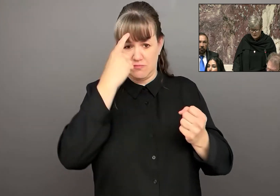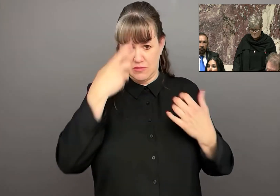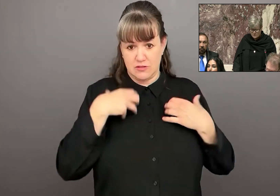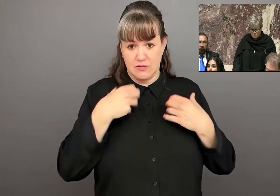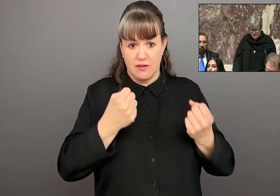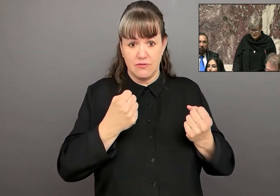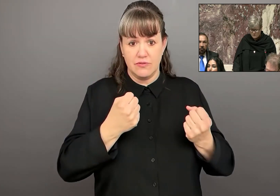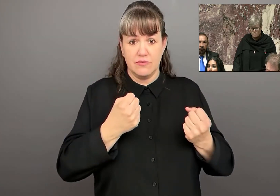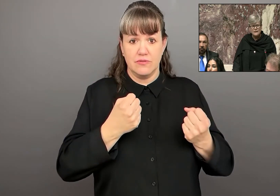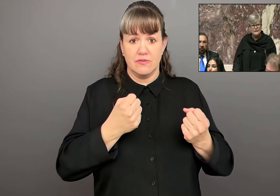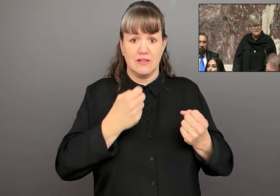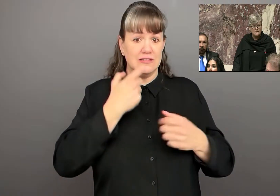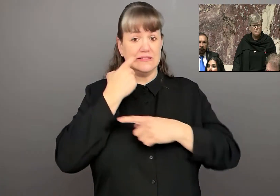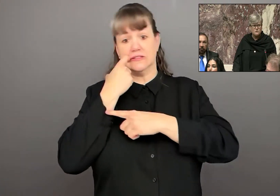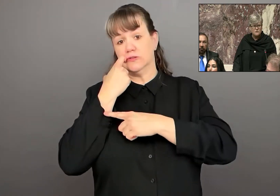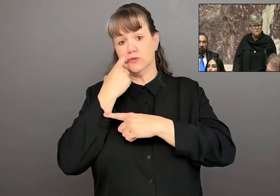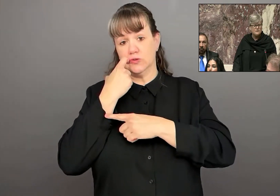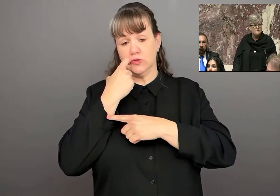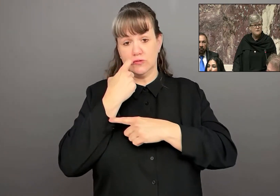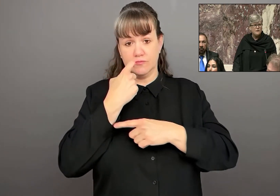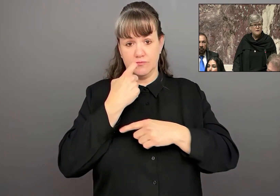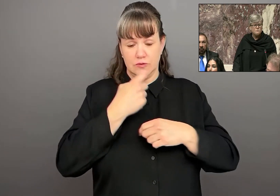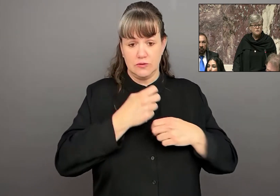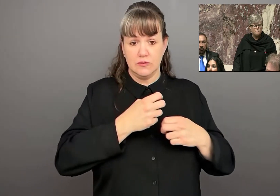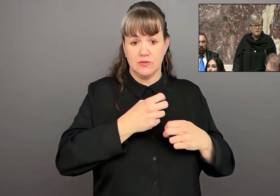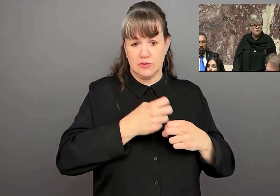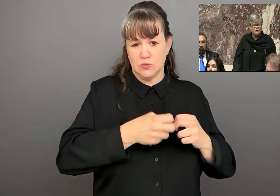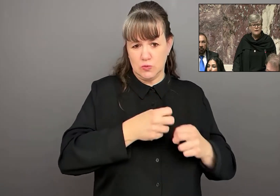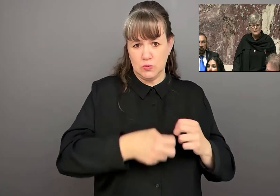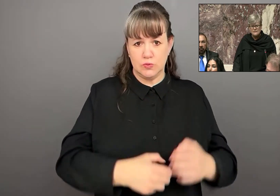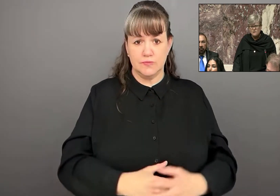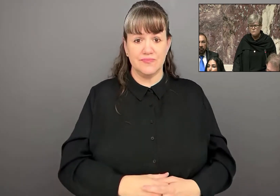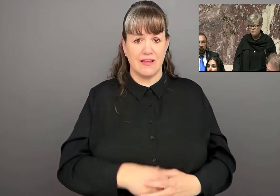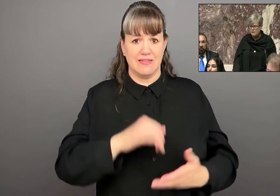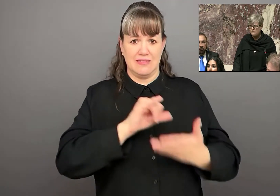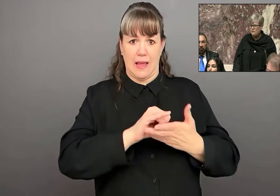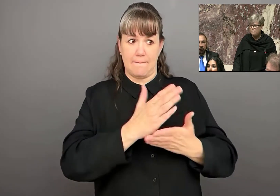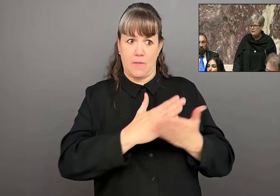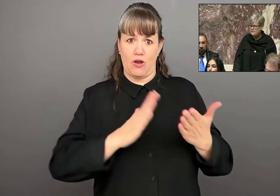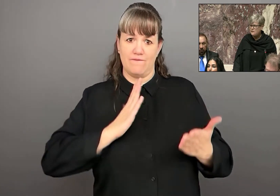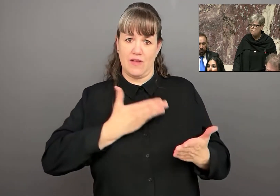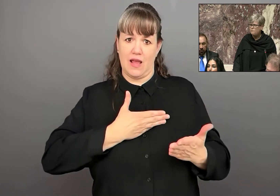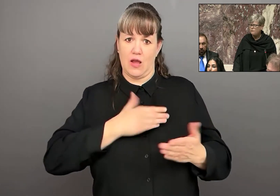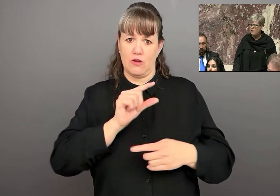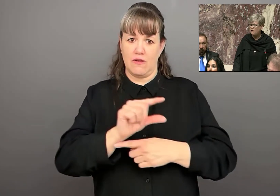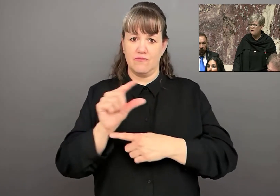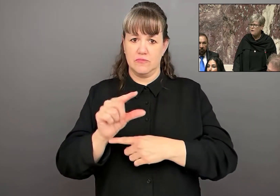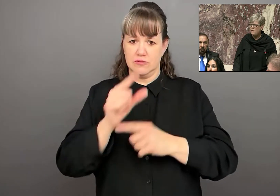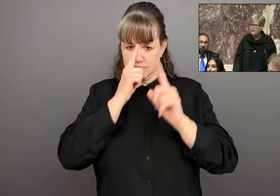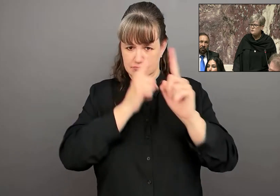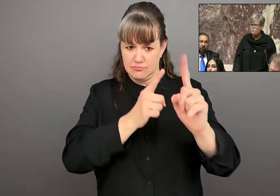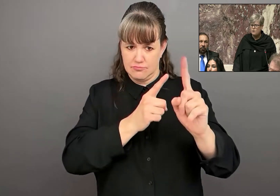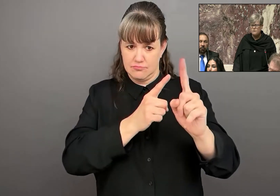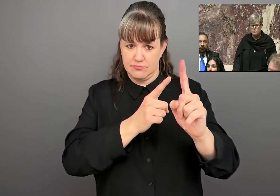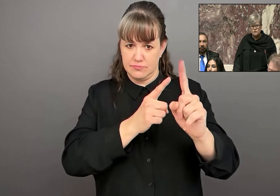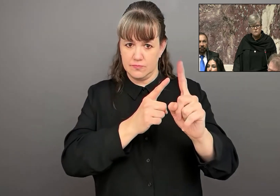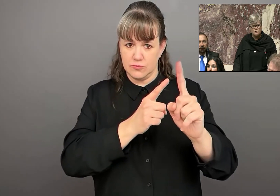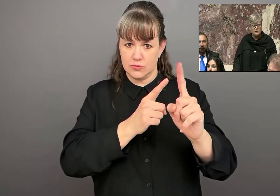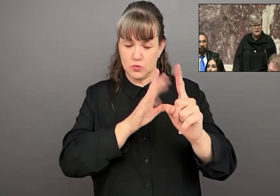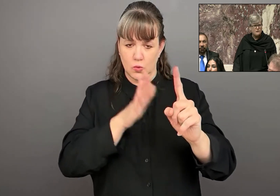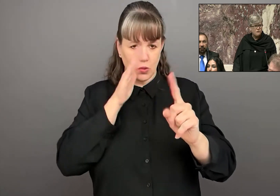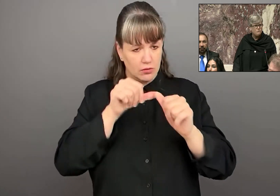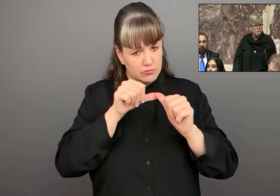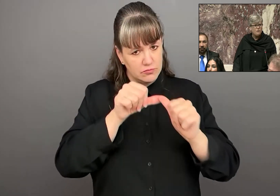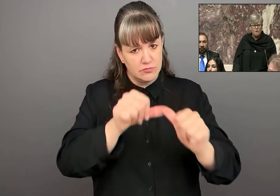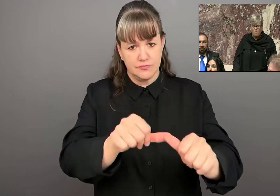government has undertaken, and we're going to continue to do this. Mr. Speaker, we're going to continue to build out the continuum of care, to work with